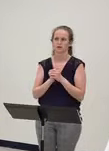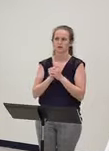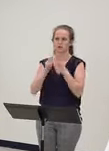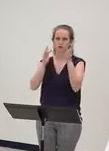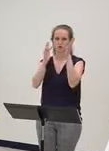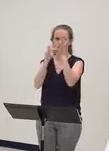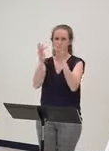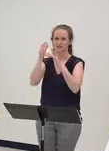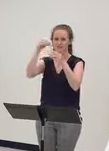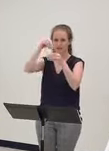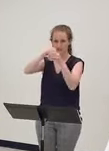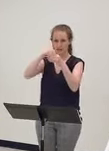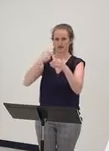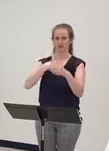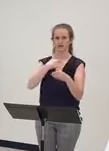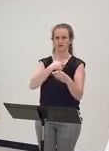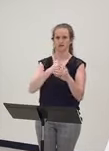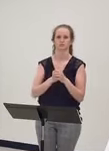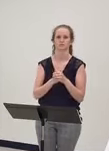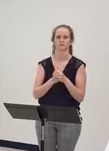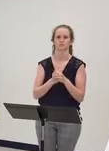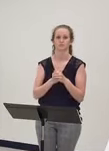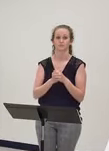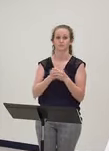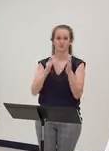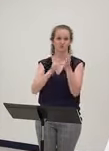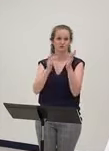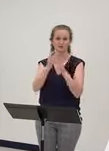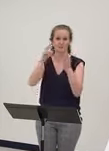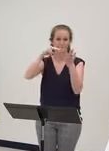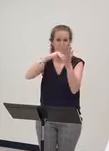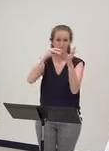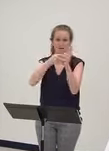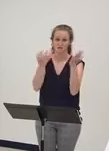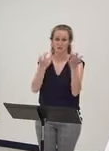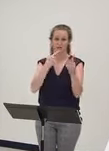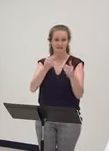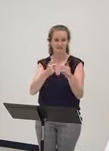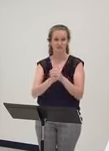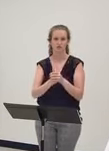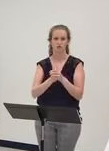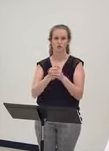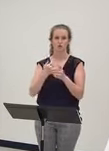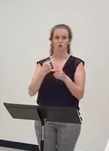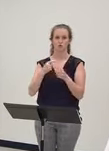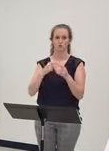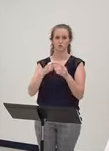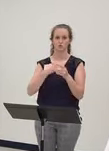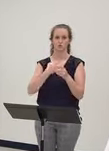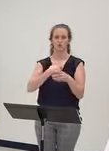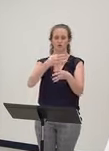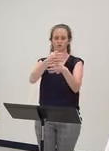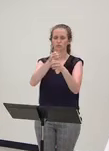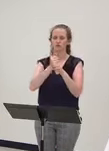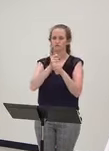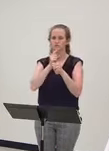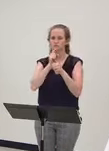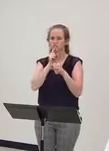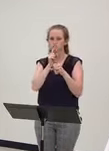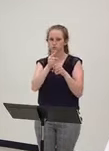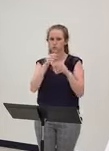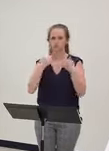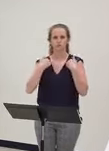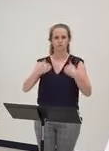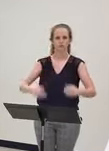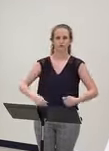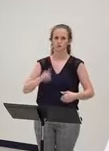He is in us. He means this, that we receive his true flesh